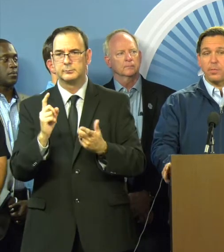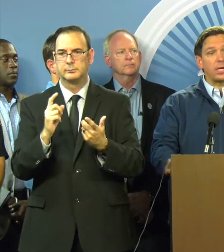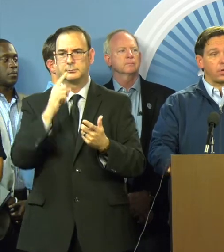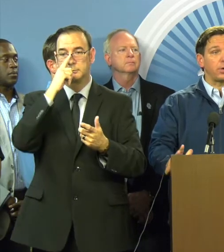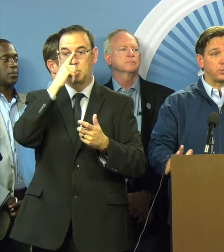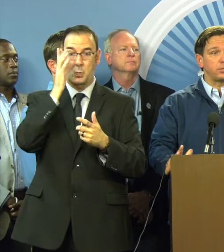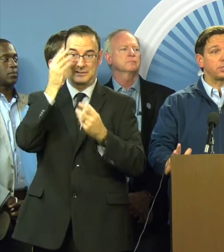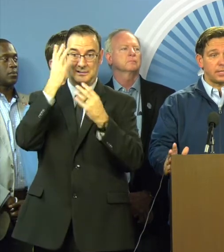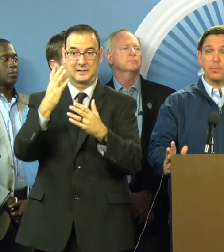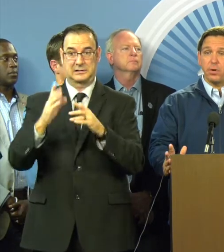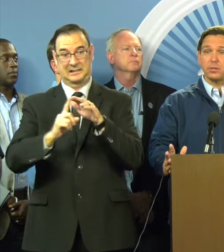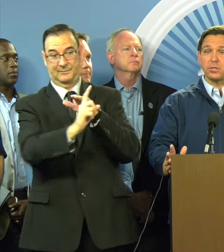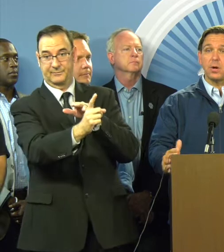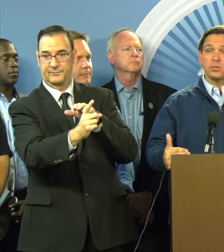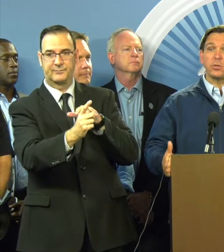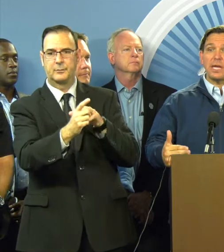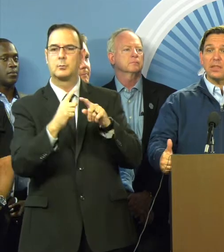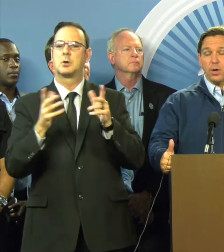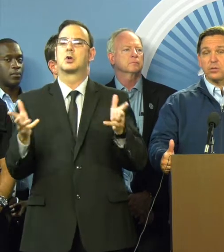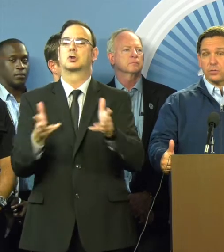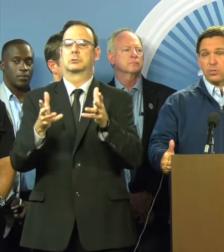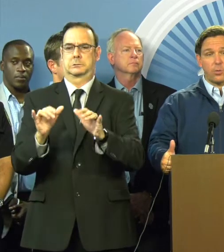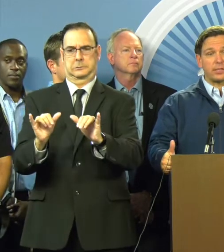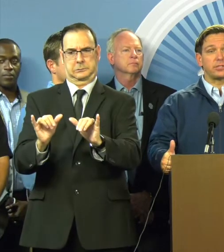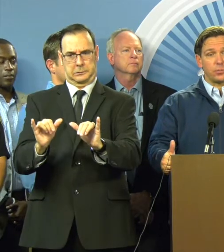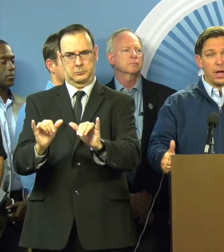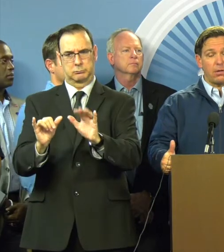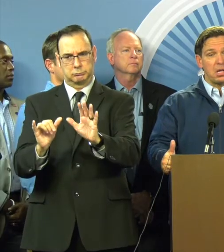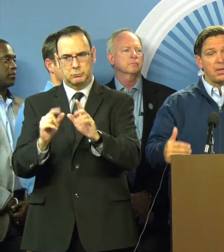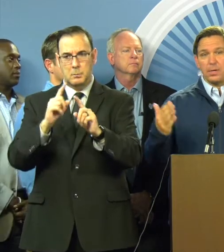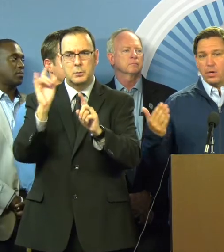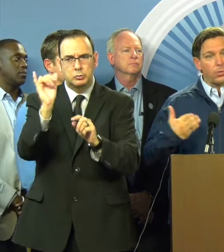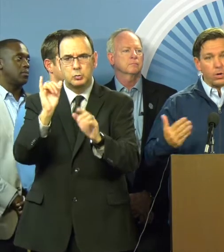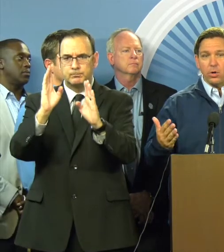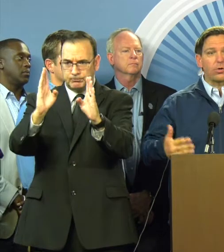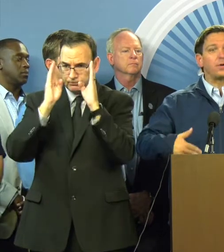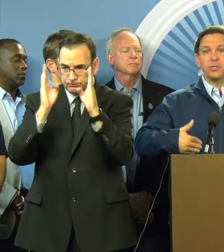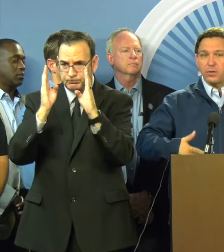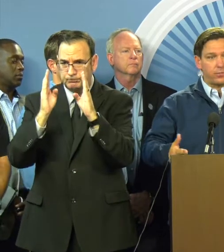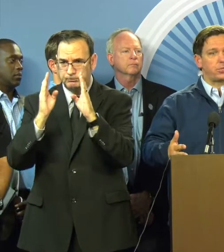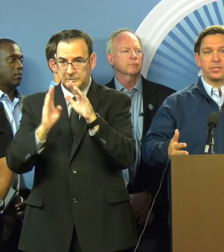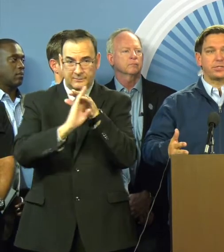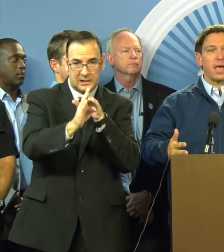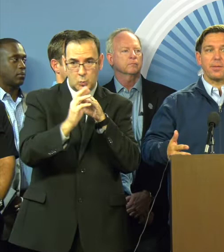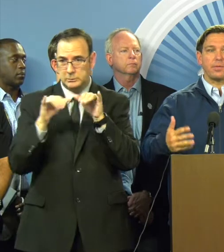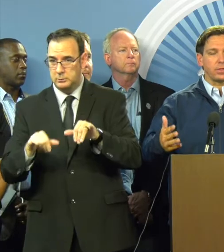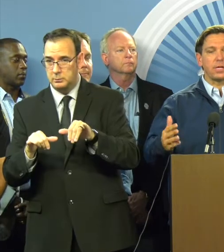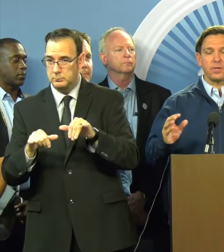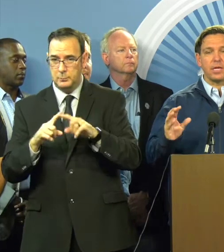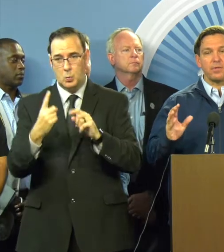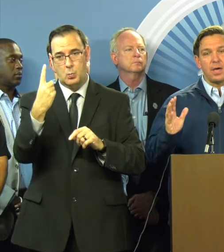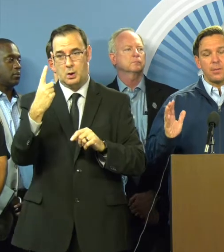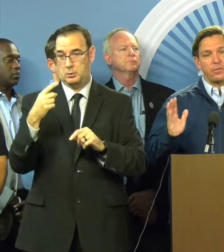probably be encouraged to stay put. So heed those requests as well. I mean, no local official can force you to stay. I mean, if